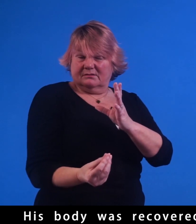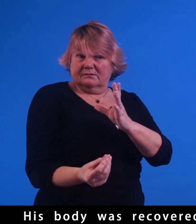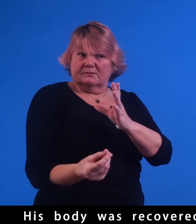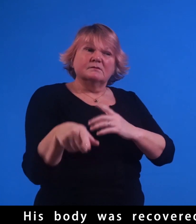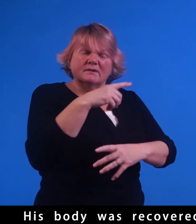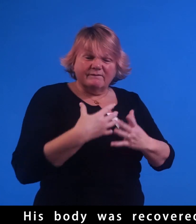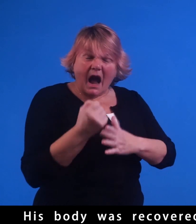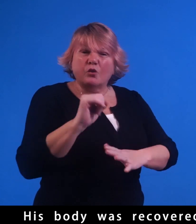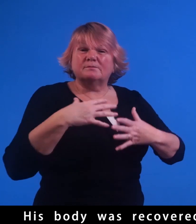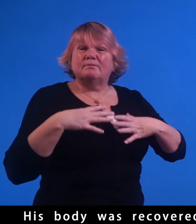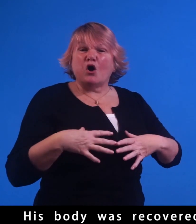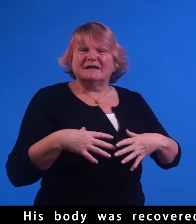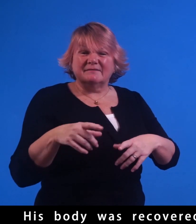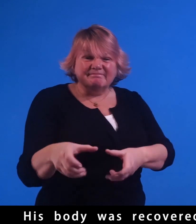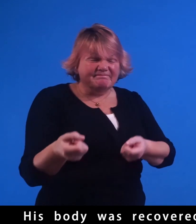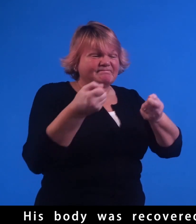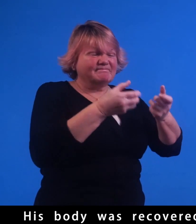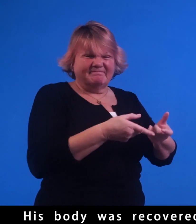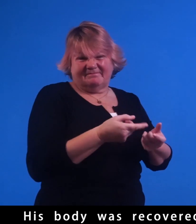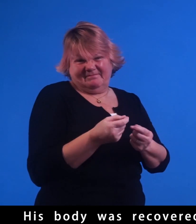His body was recovered from the water shortly after.